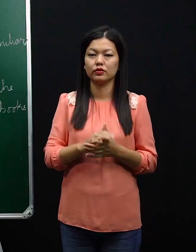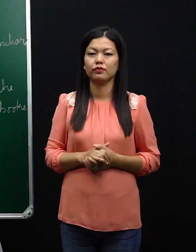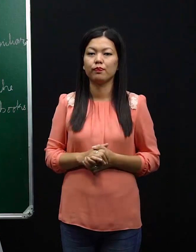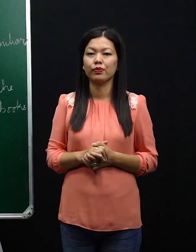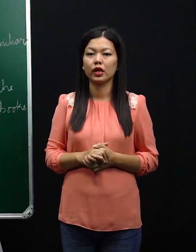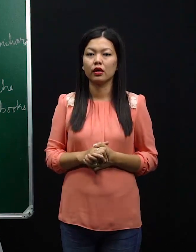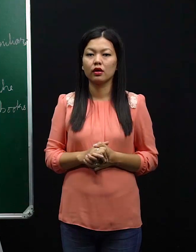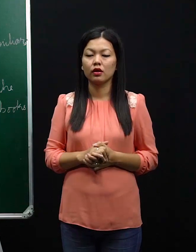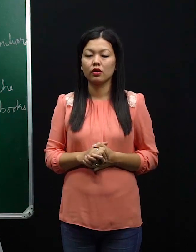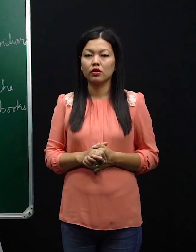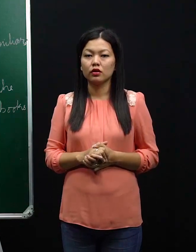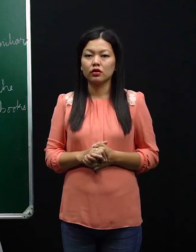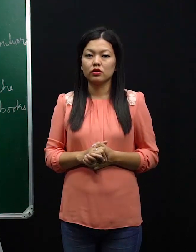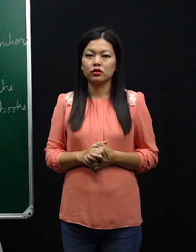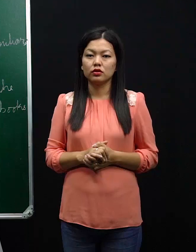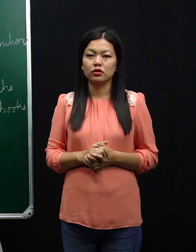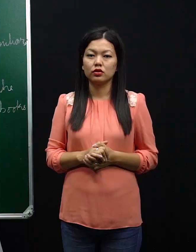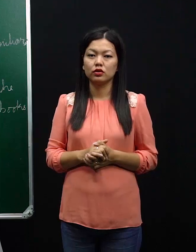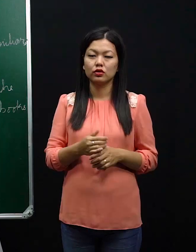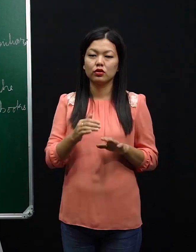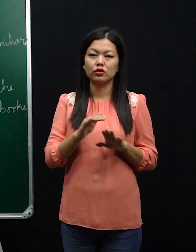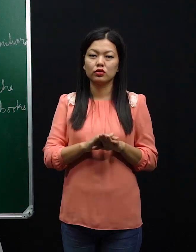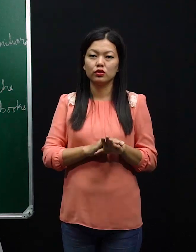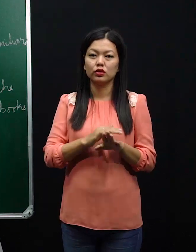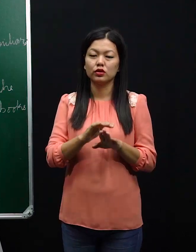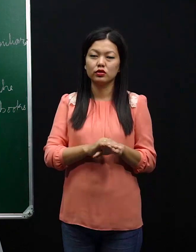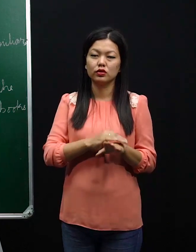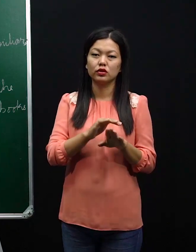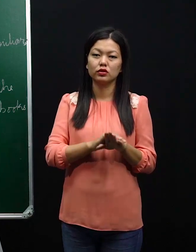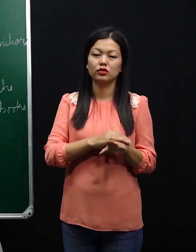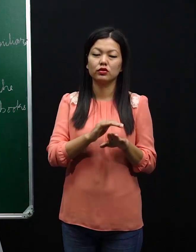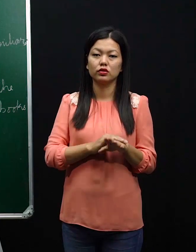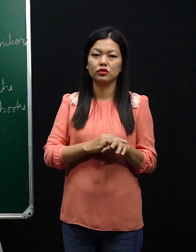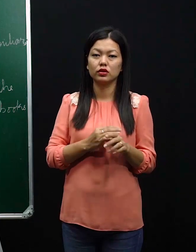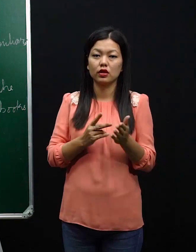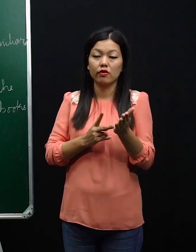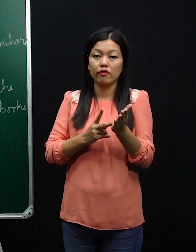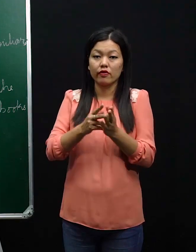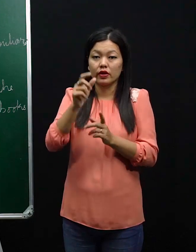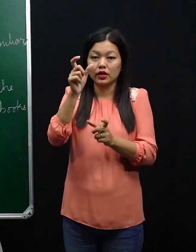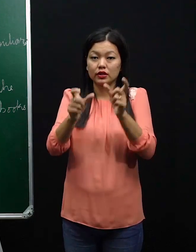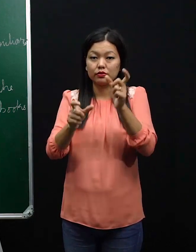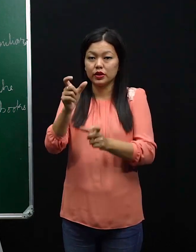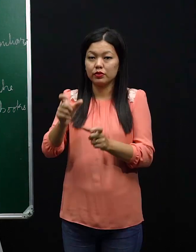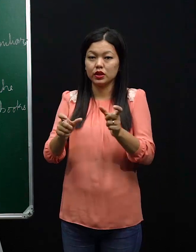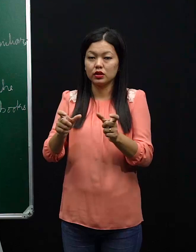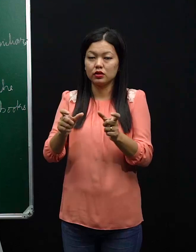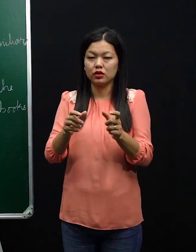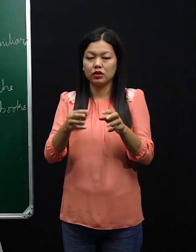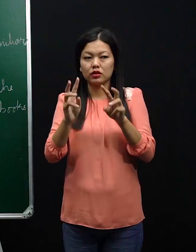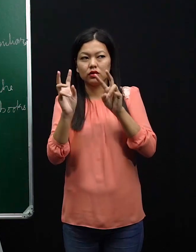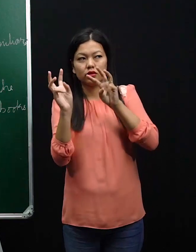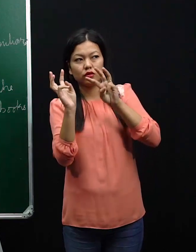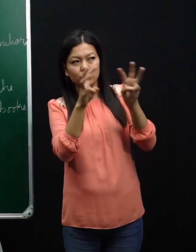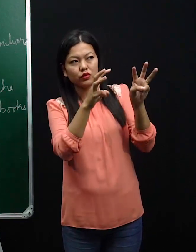expect the stone face to come in an ordinary person from the village. But while talking,